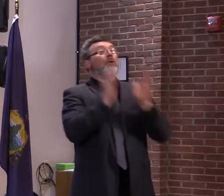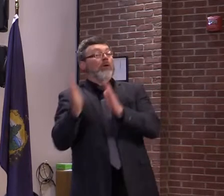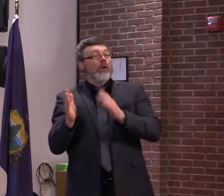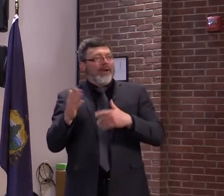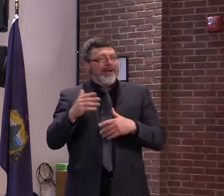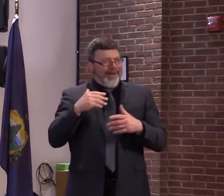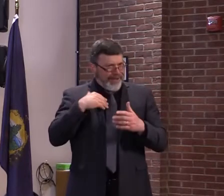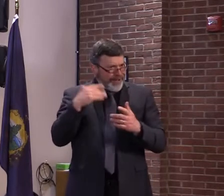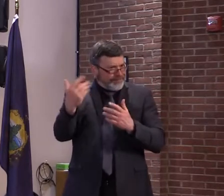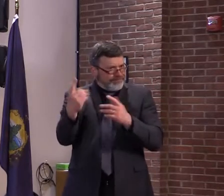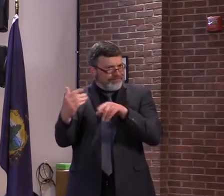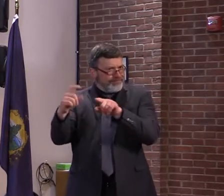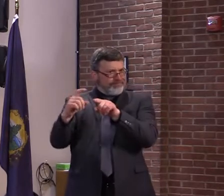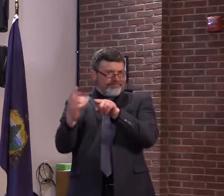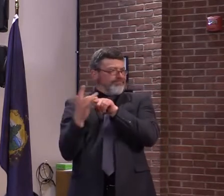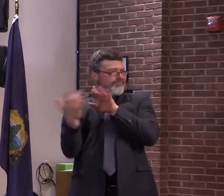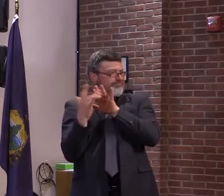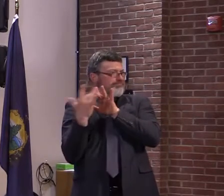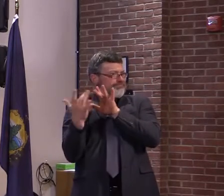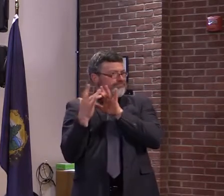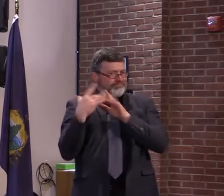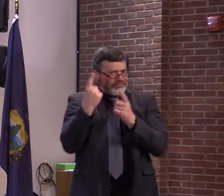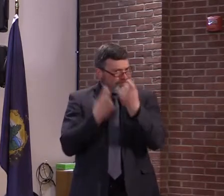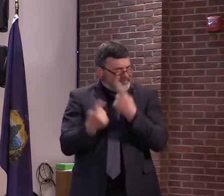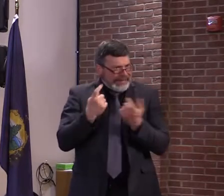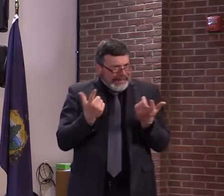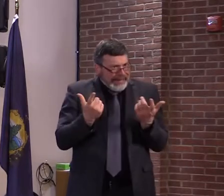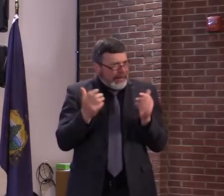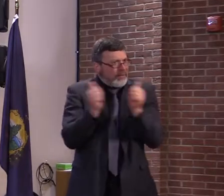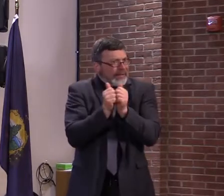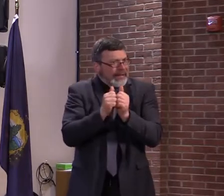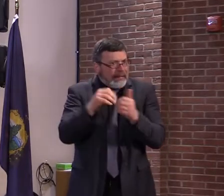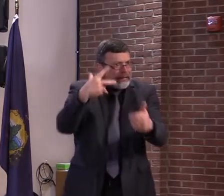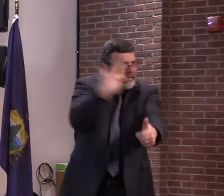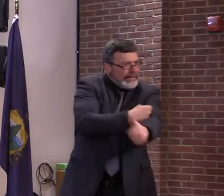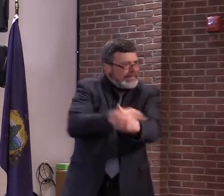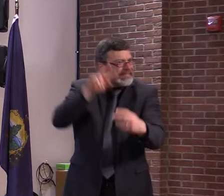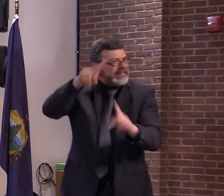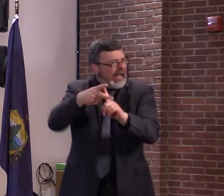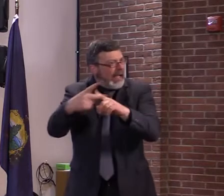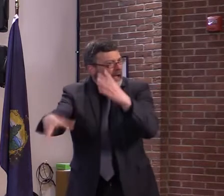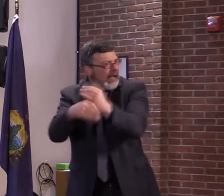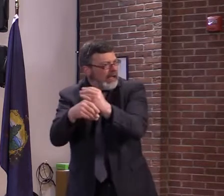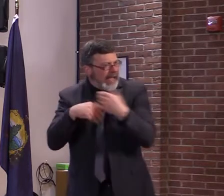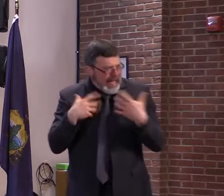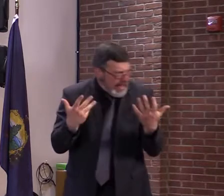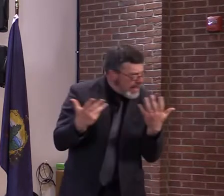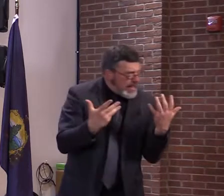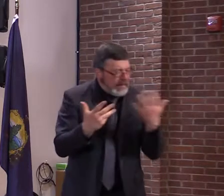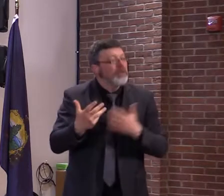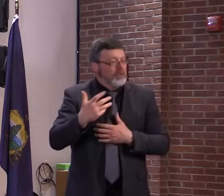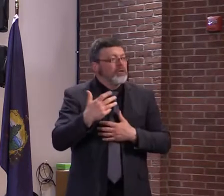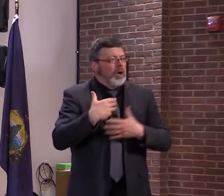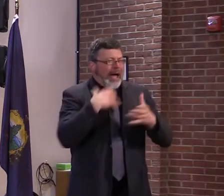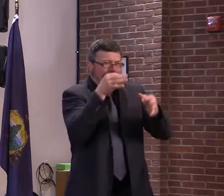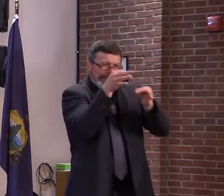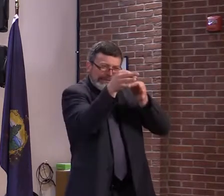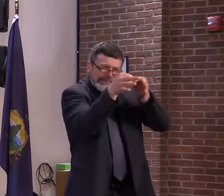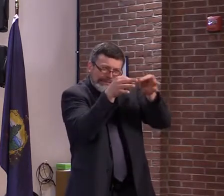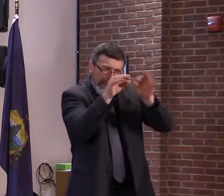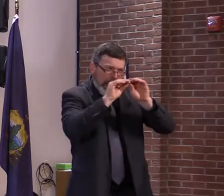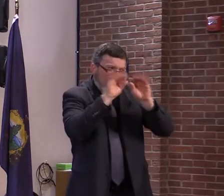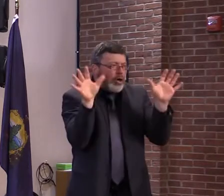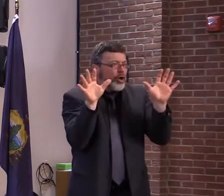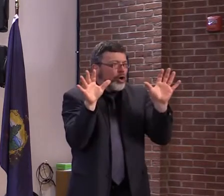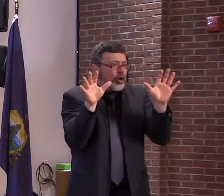recommendations to allow certain people to get one. Before I go any further, I first want to emphasize it is the